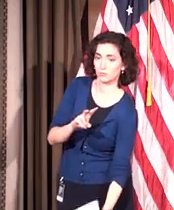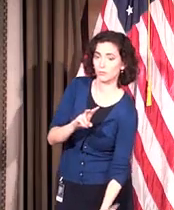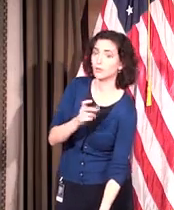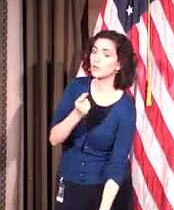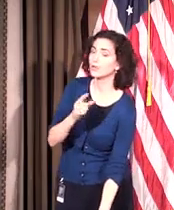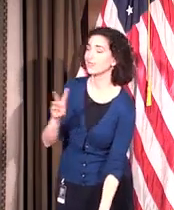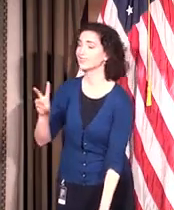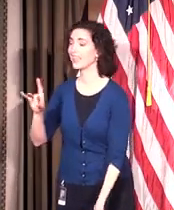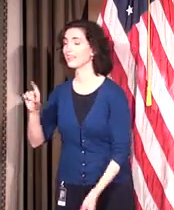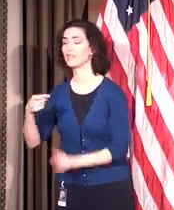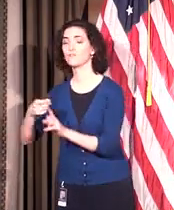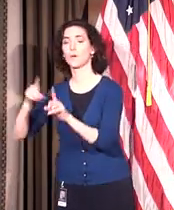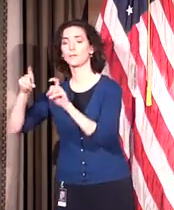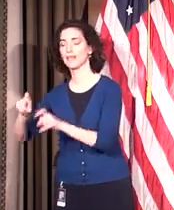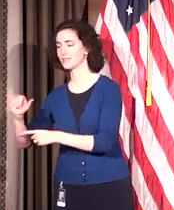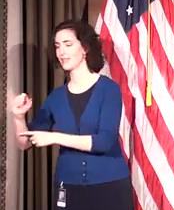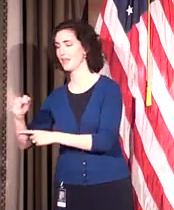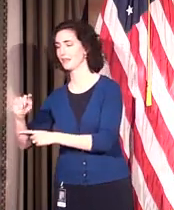antigen tests.